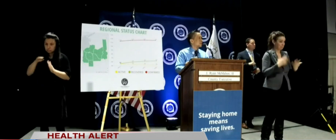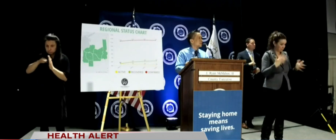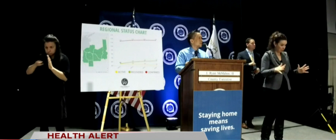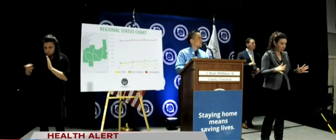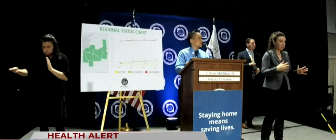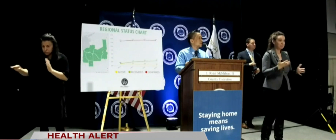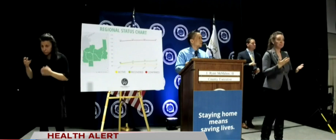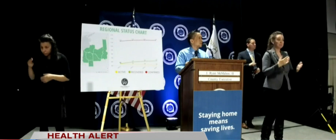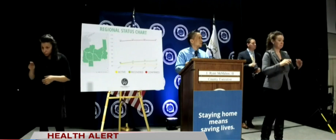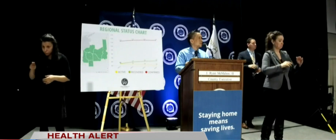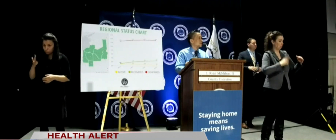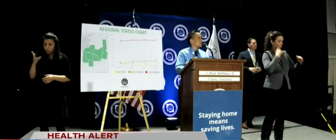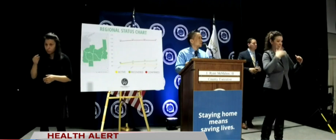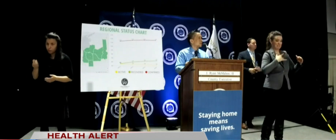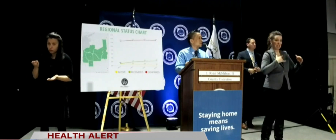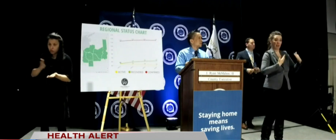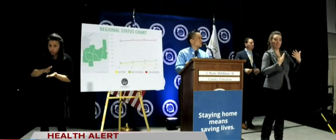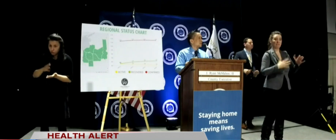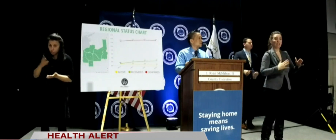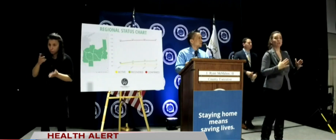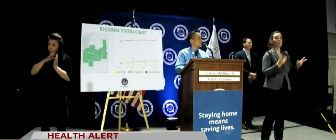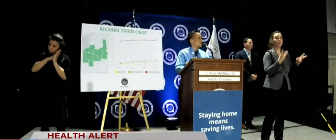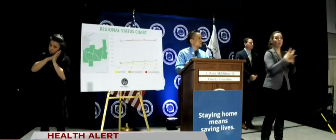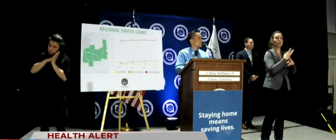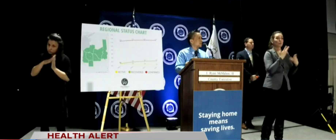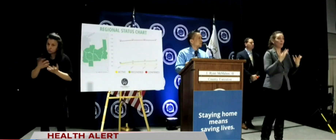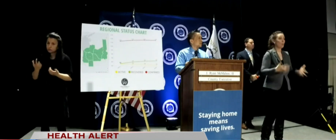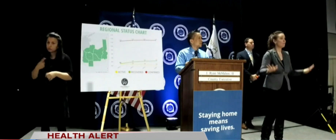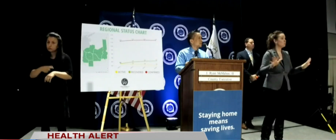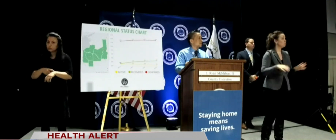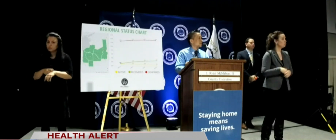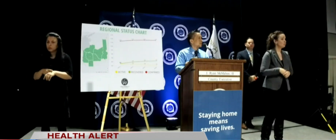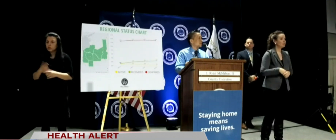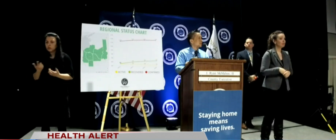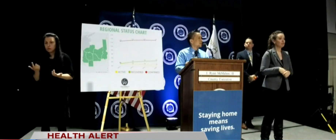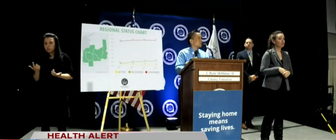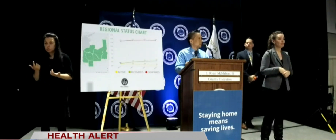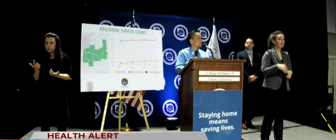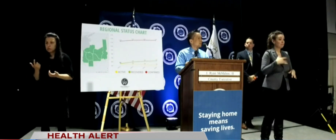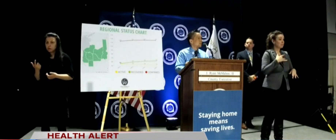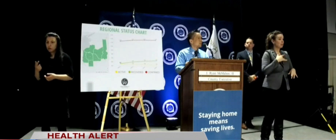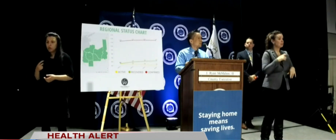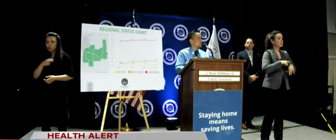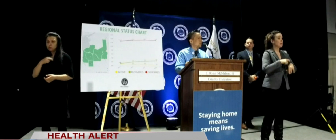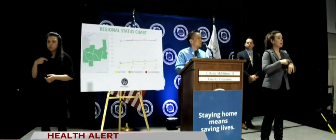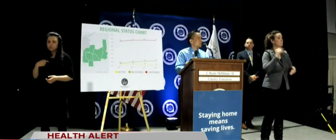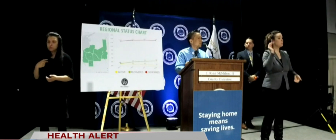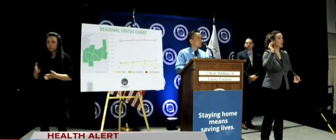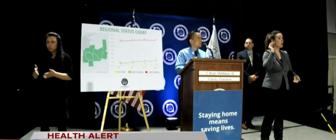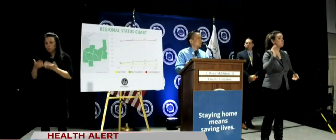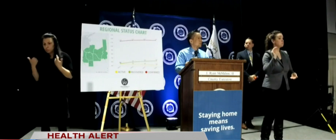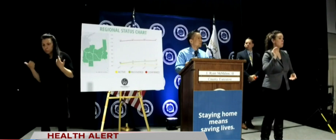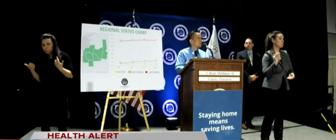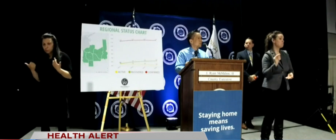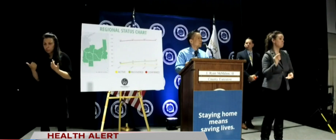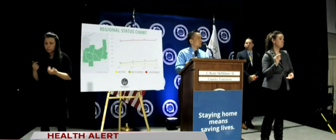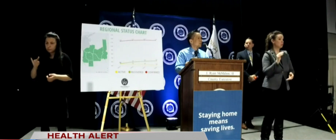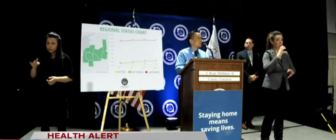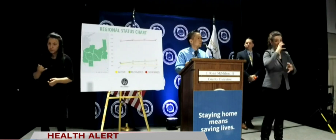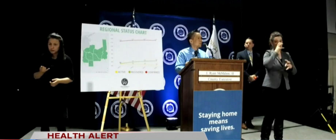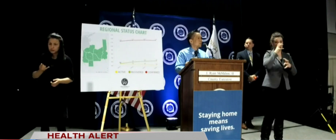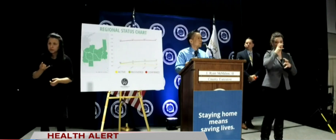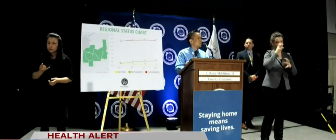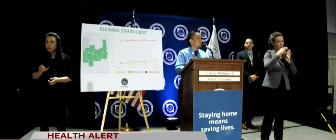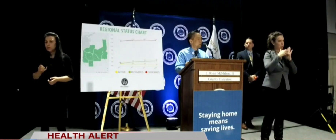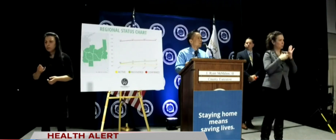Is it time to relax the restrictions on hospitals and start, are you in a position to restart